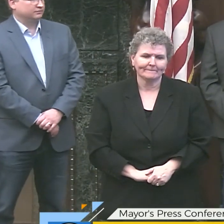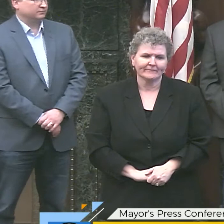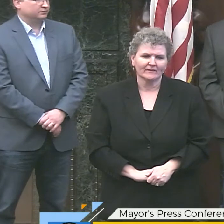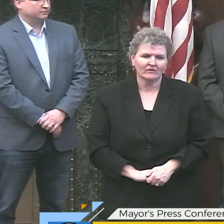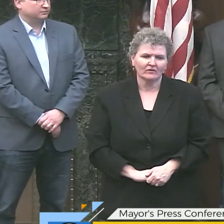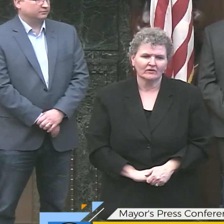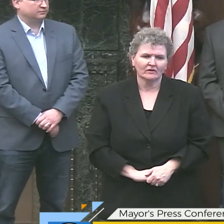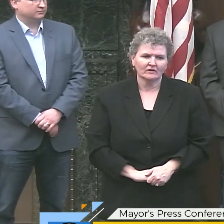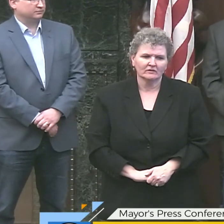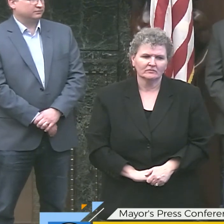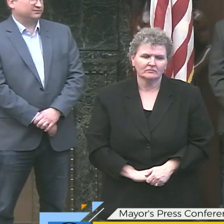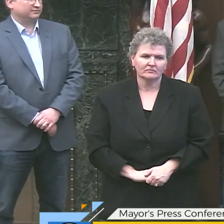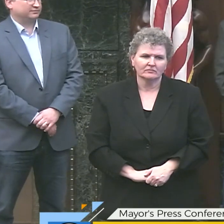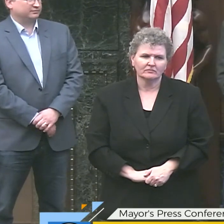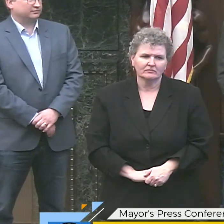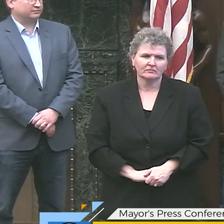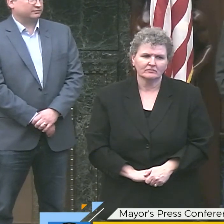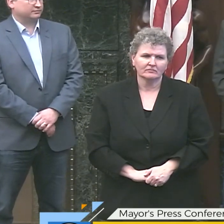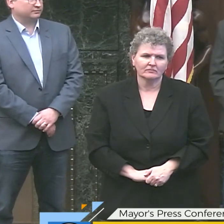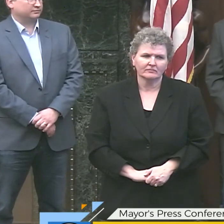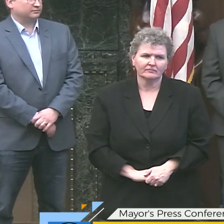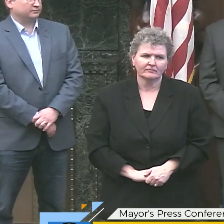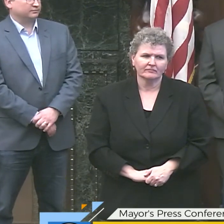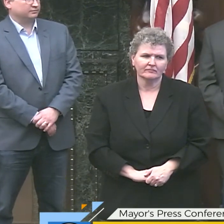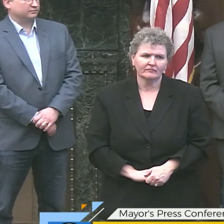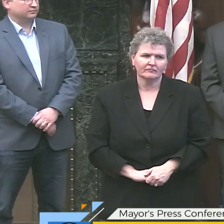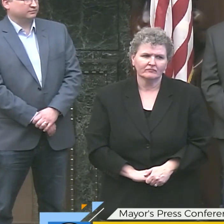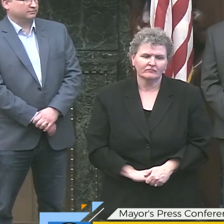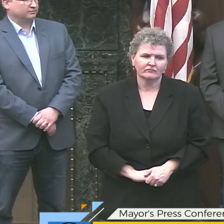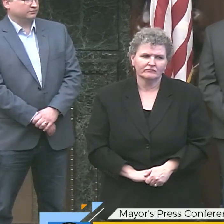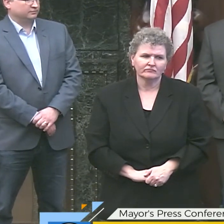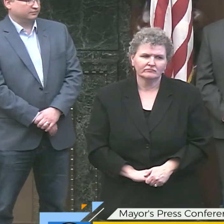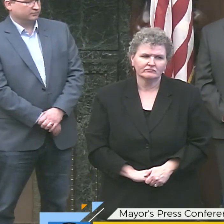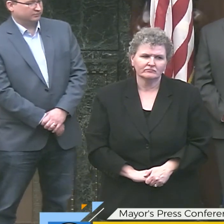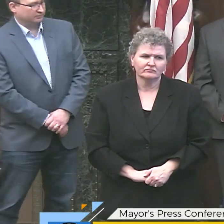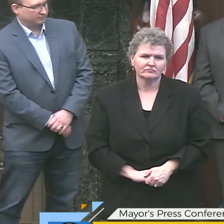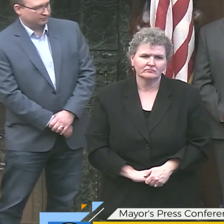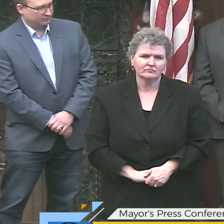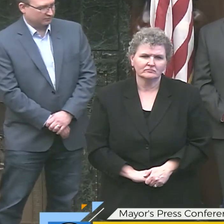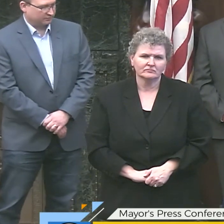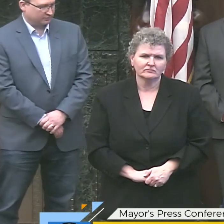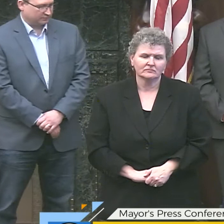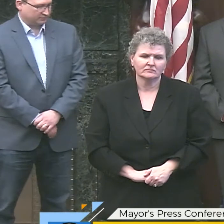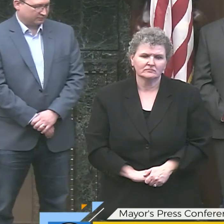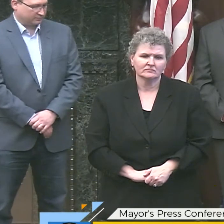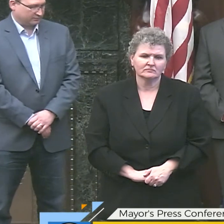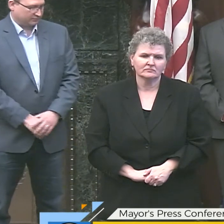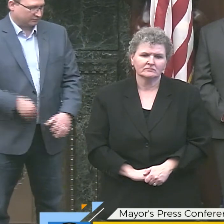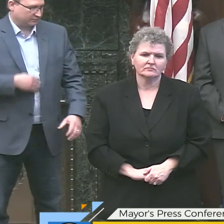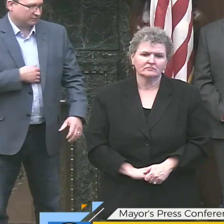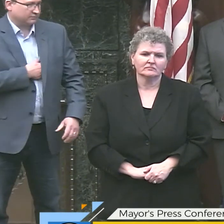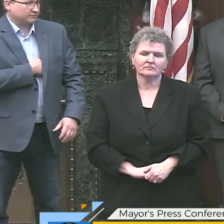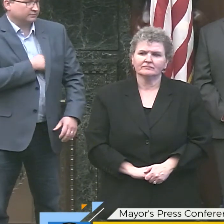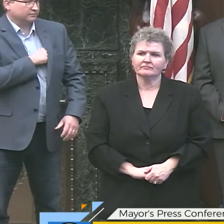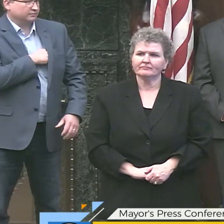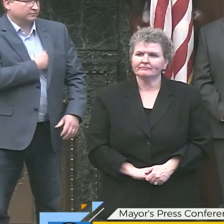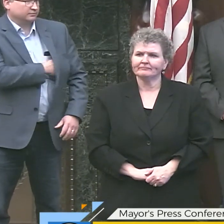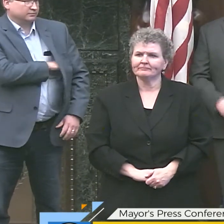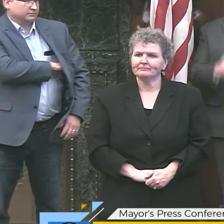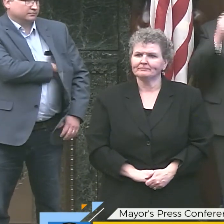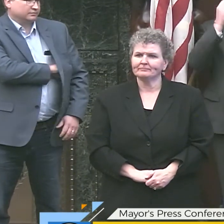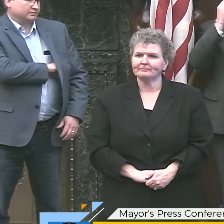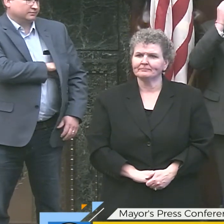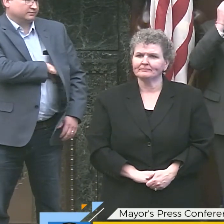Los cargos específicamente son de no cumplir con una orden de dispersamiento o de conducta indebida en público, pero no